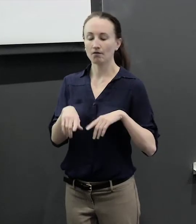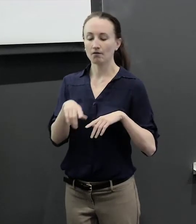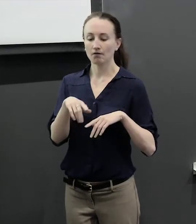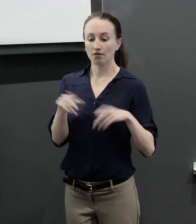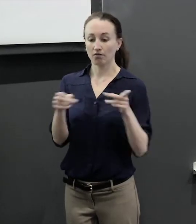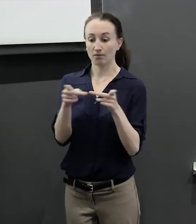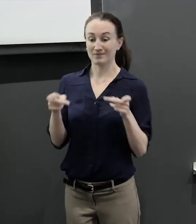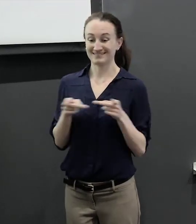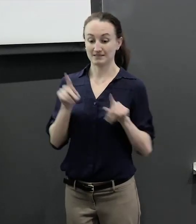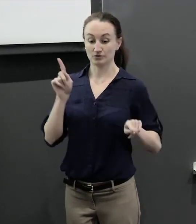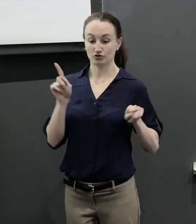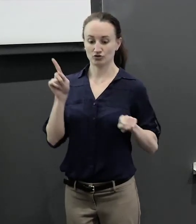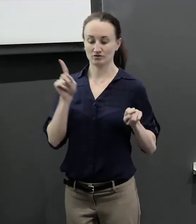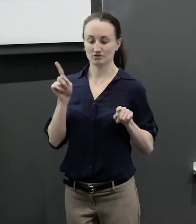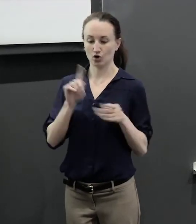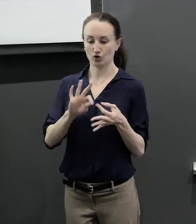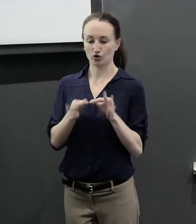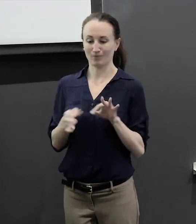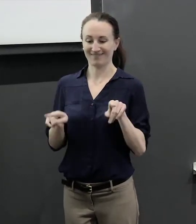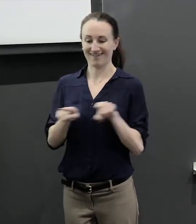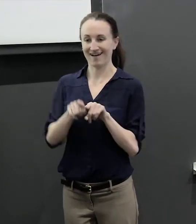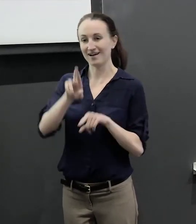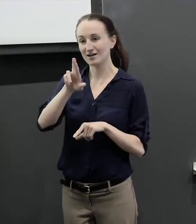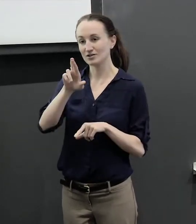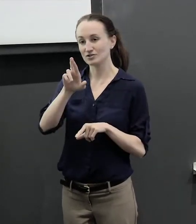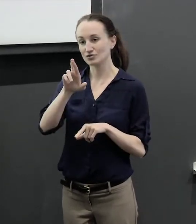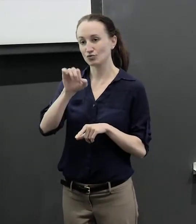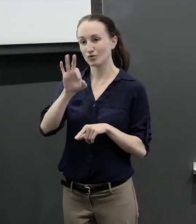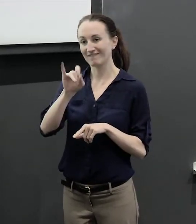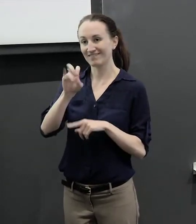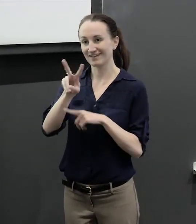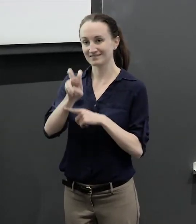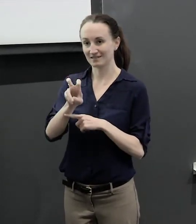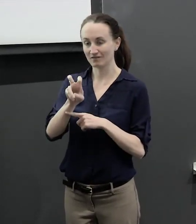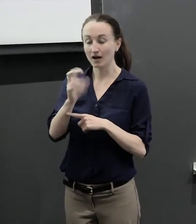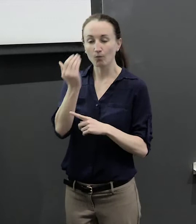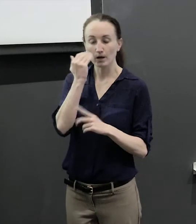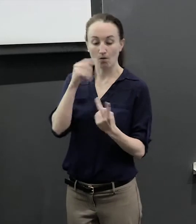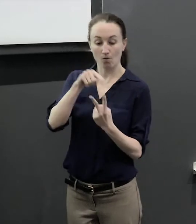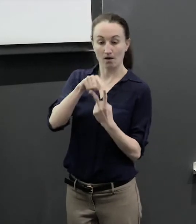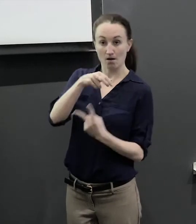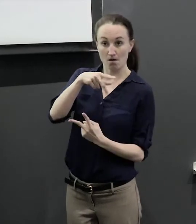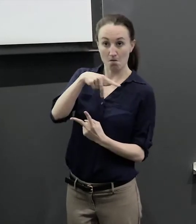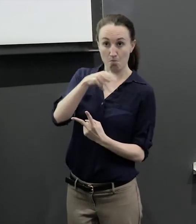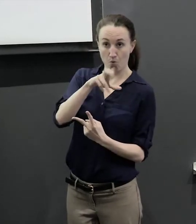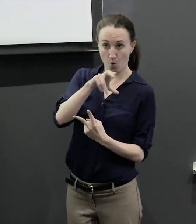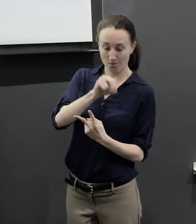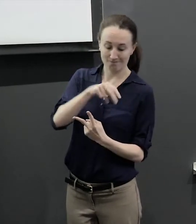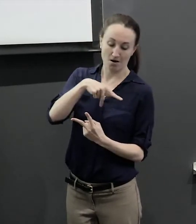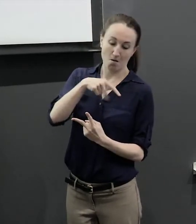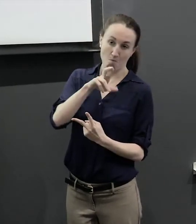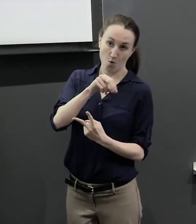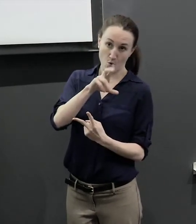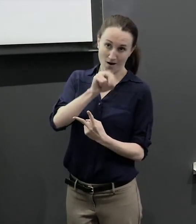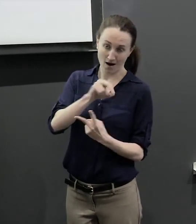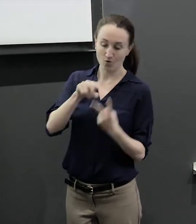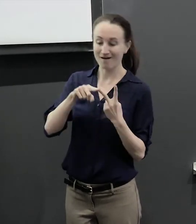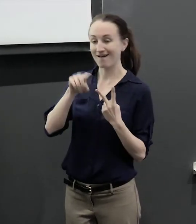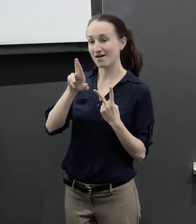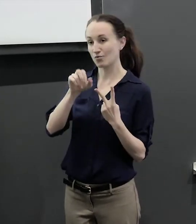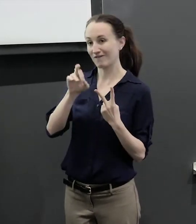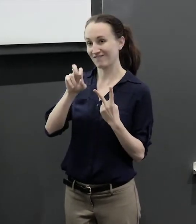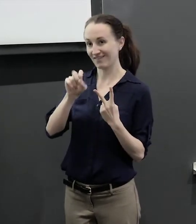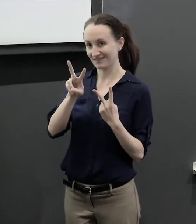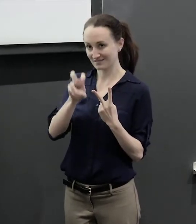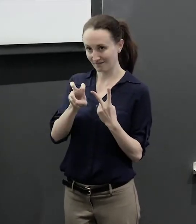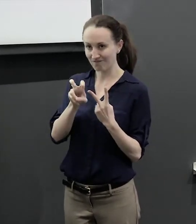is interpreted as reflexive. But we know pronouns and reflexives are very different cultures in spoken languages, and they're